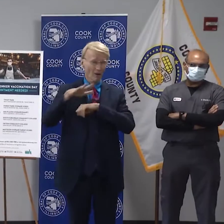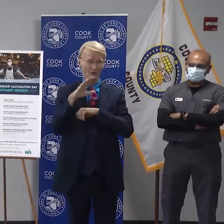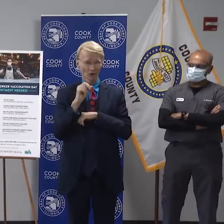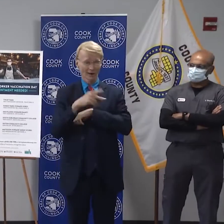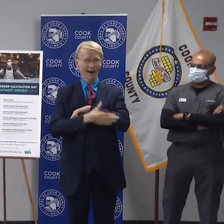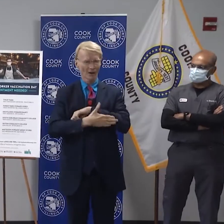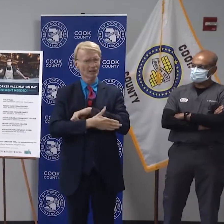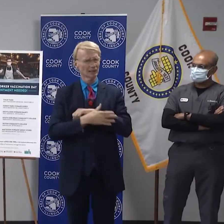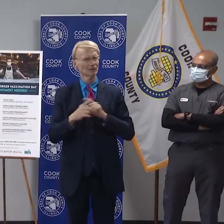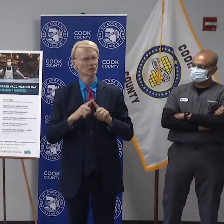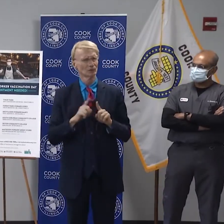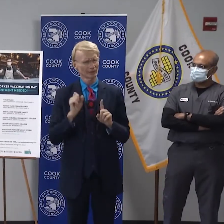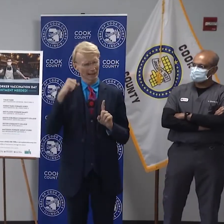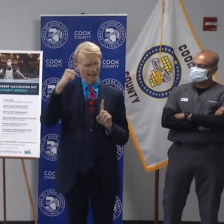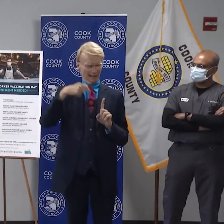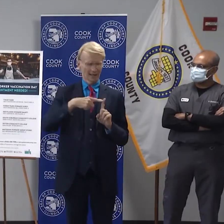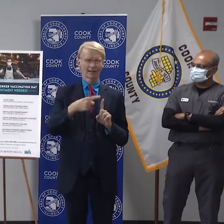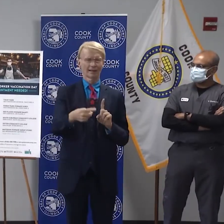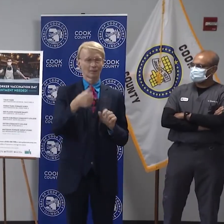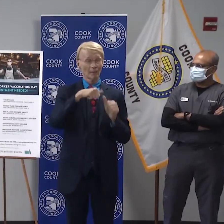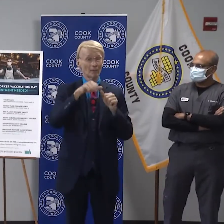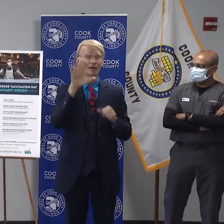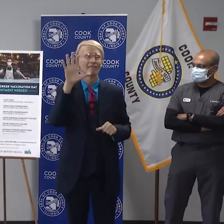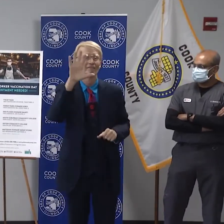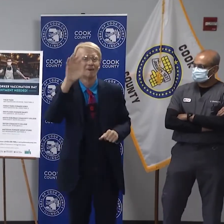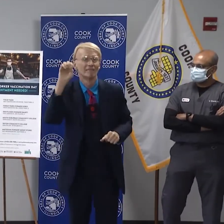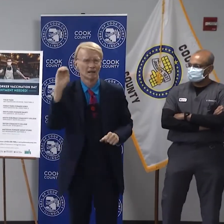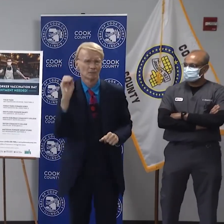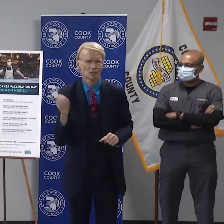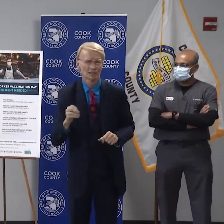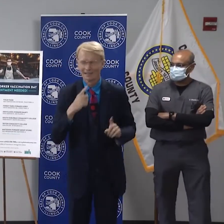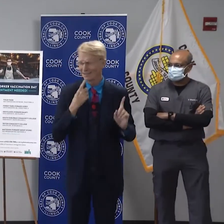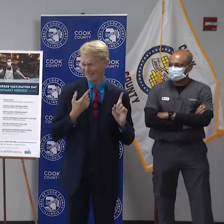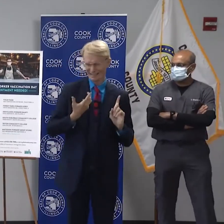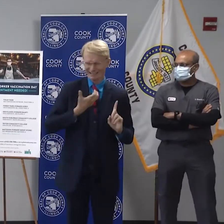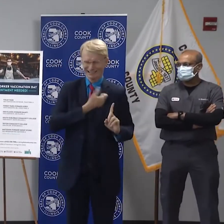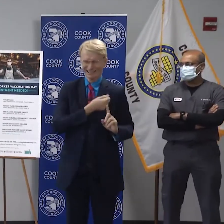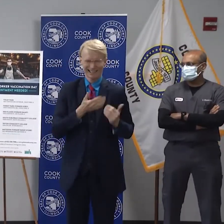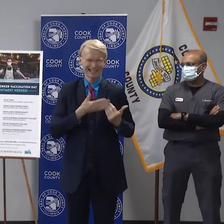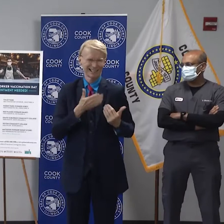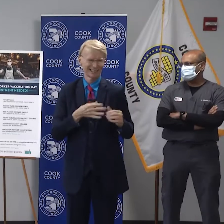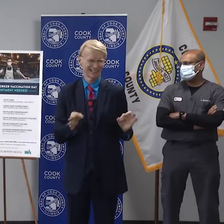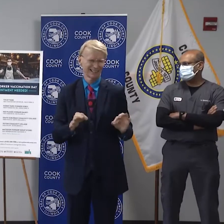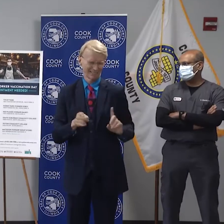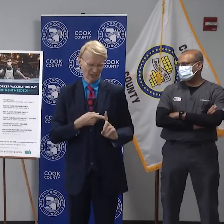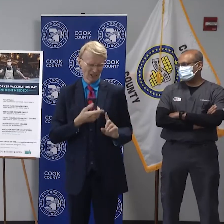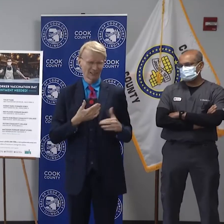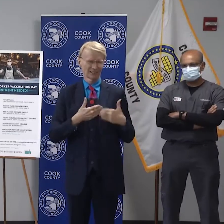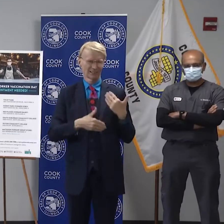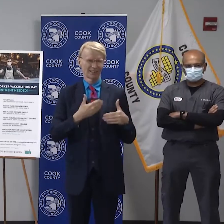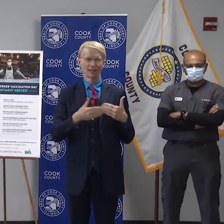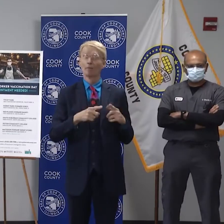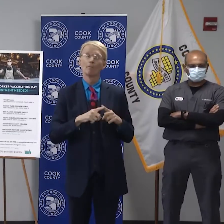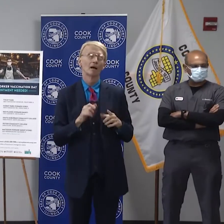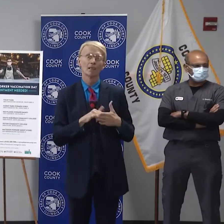was, again, we said the 50%, and you heard the Chicago Medical Society say that was probably the easier part, and it was, because that was a